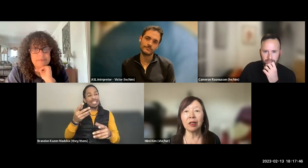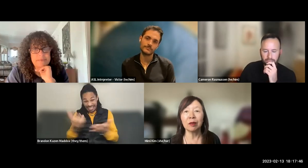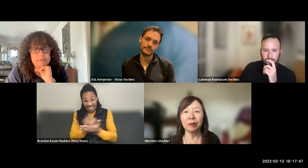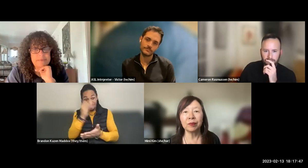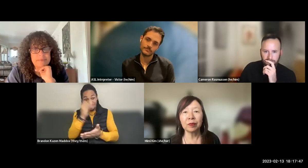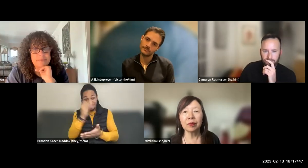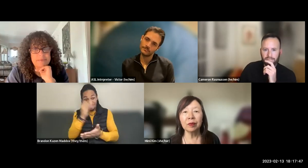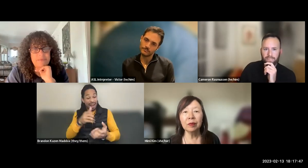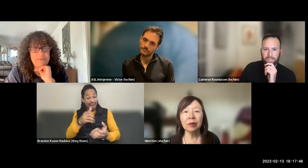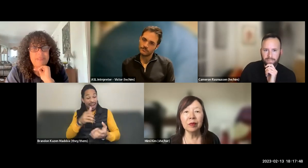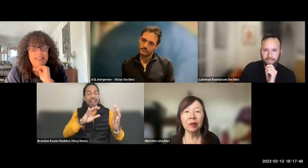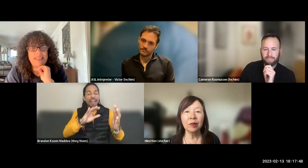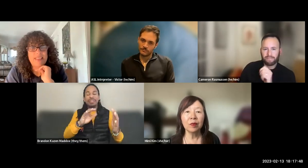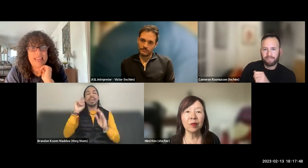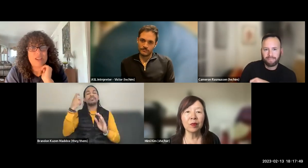the state.